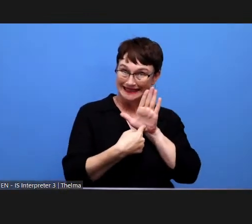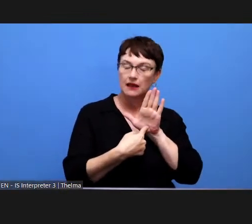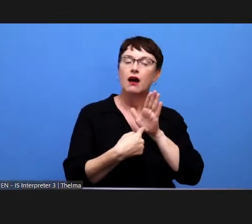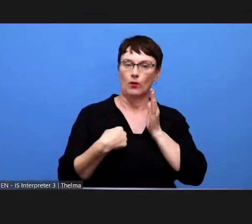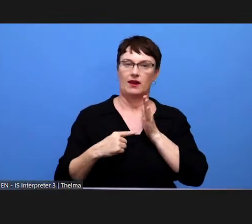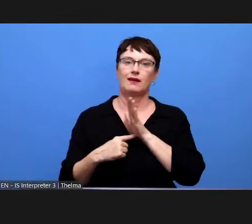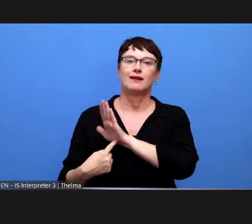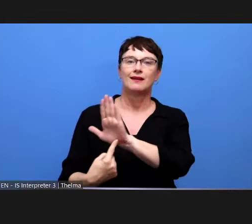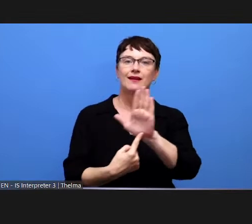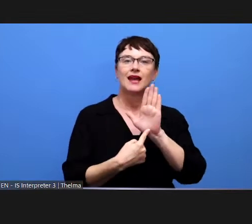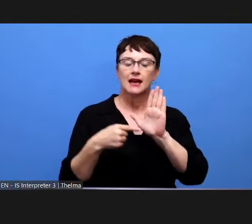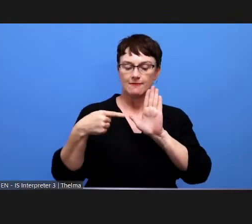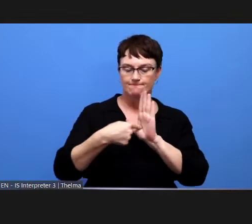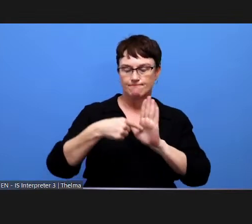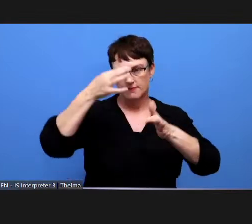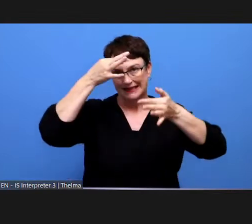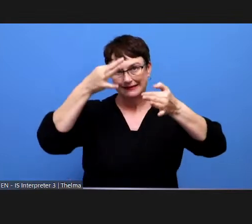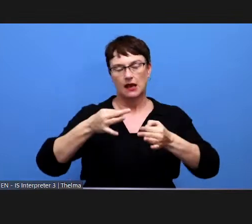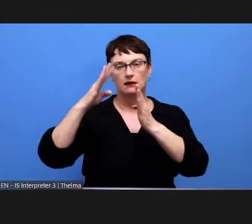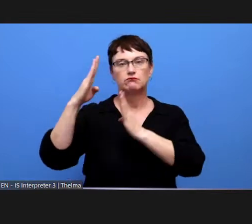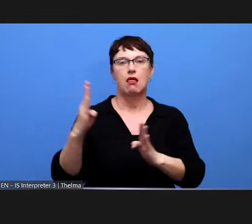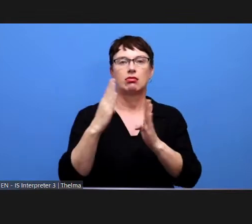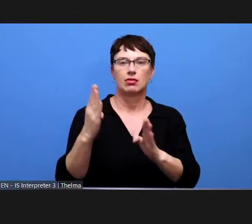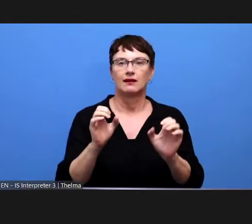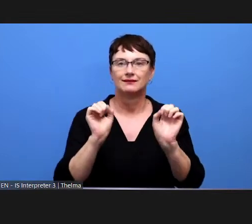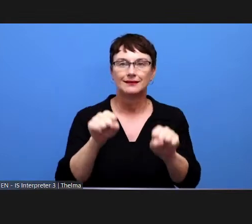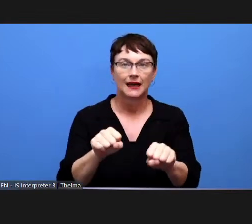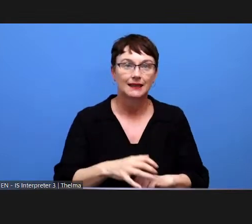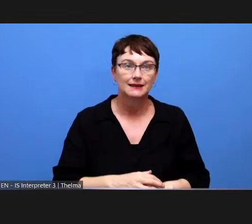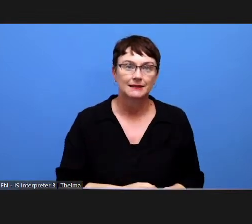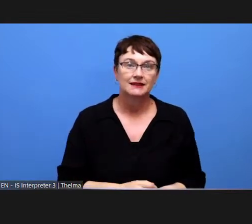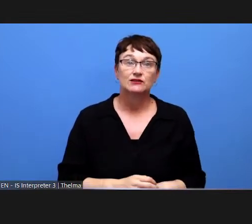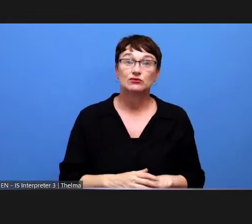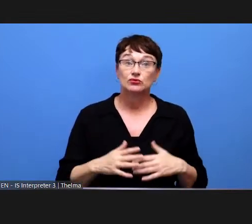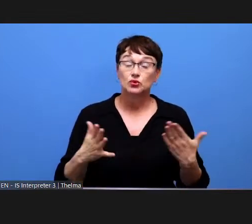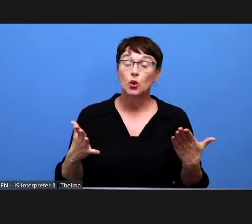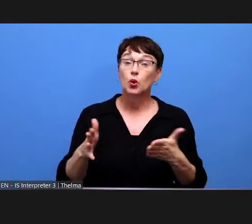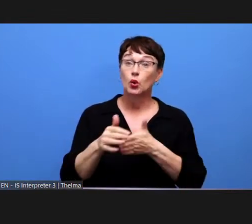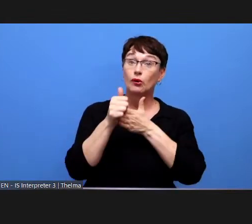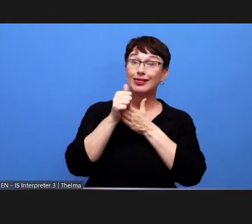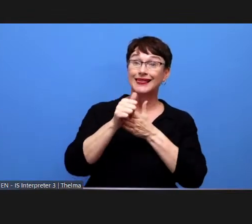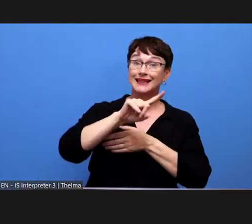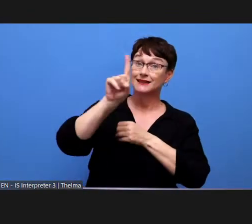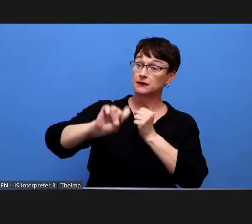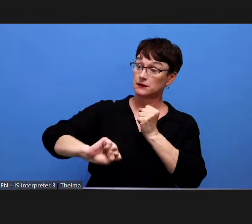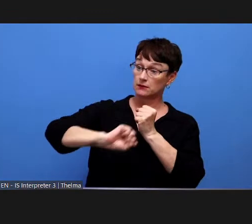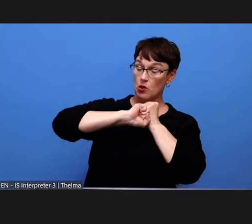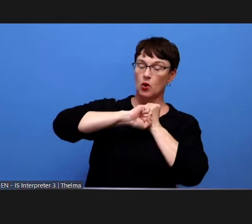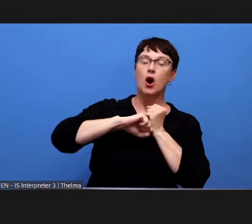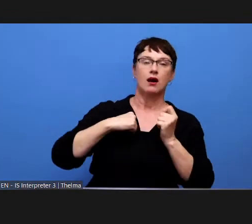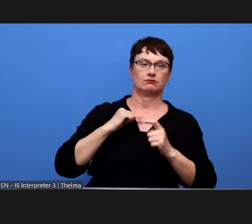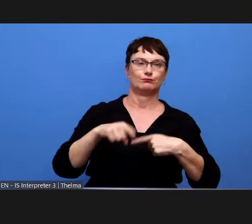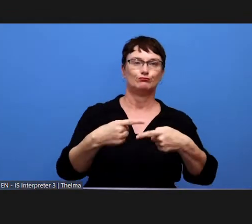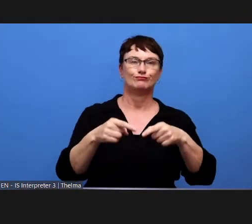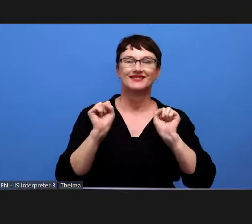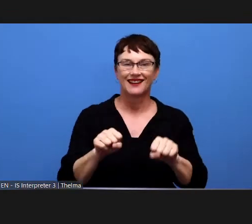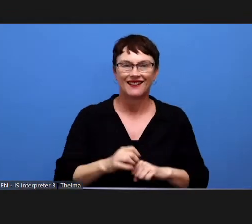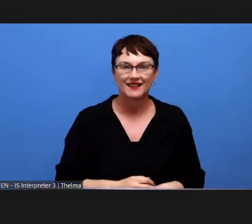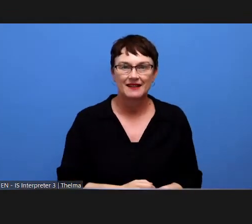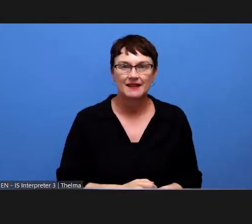Thank you so much for this very complete presentation and recognizing the various points that have been